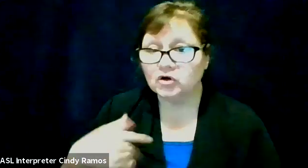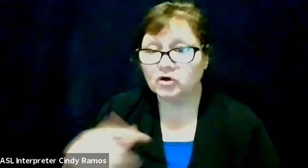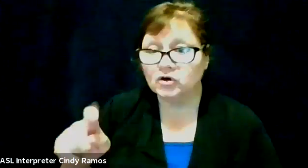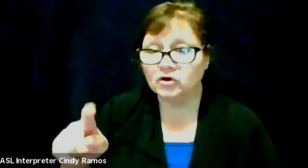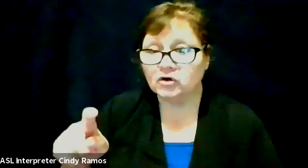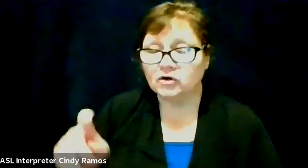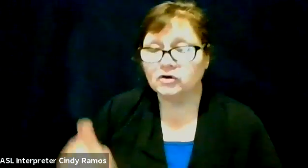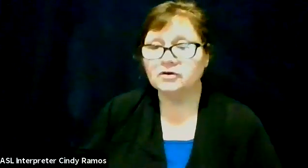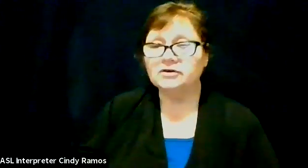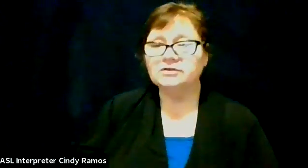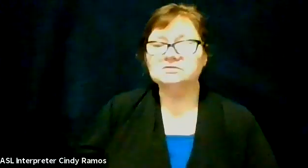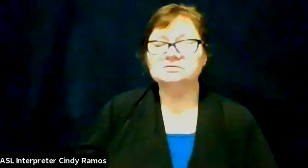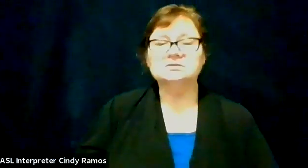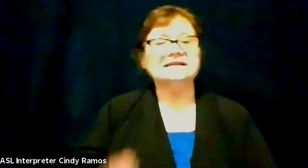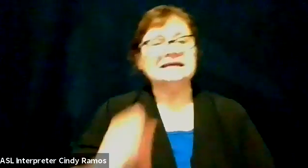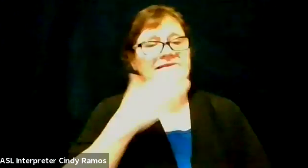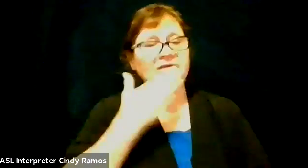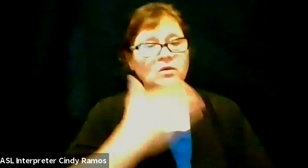Vice Chair. Yes, thank you.